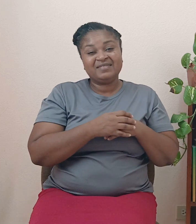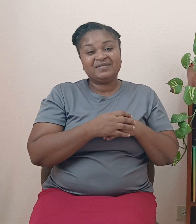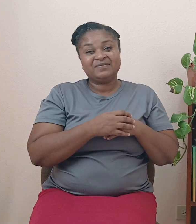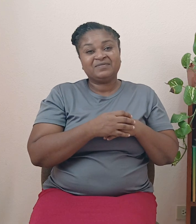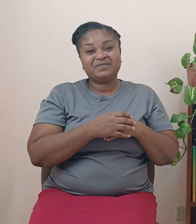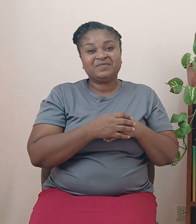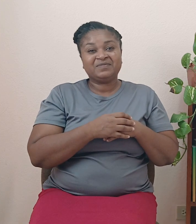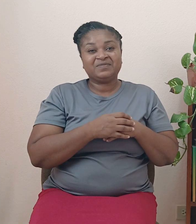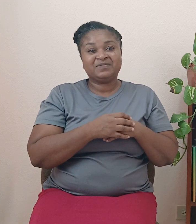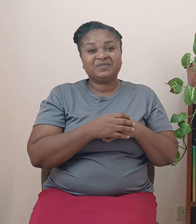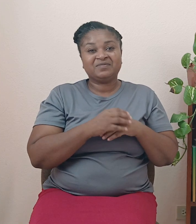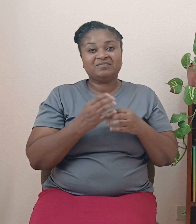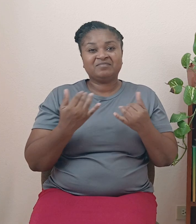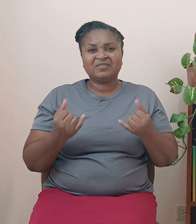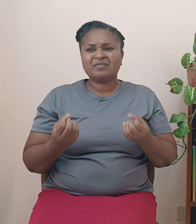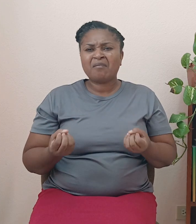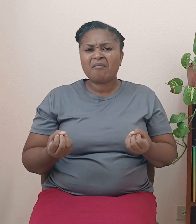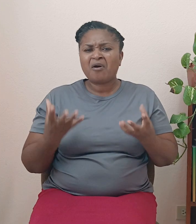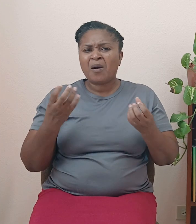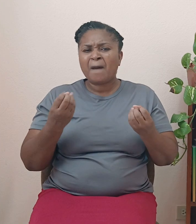Now, how many did you get right?